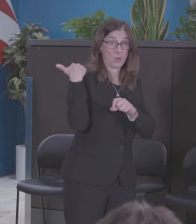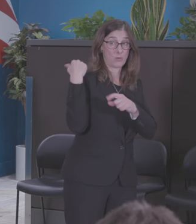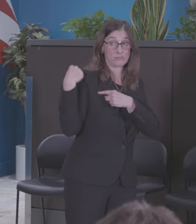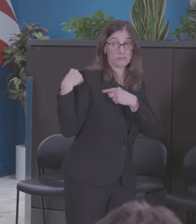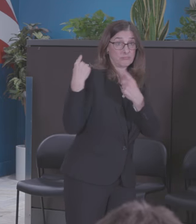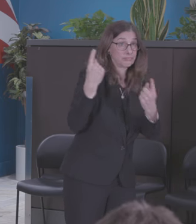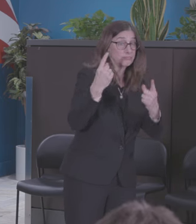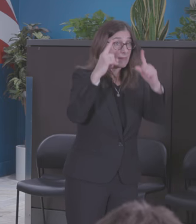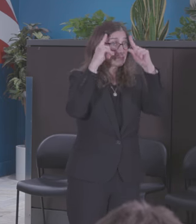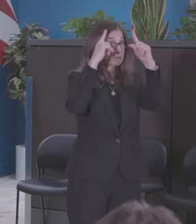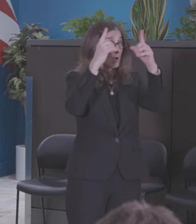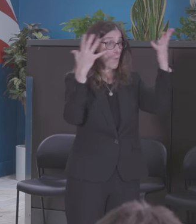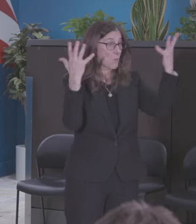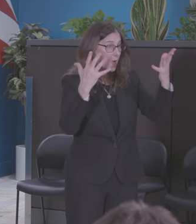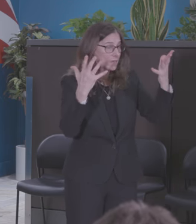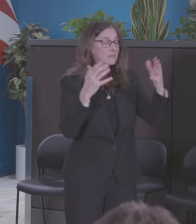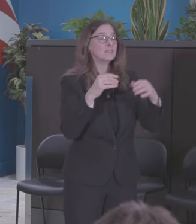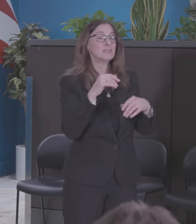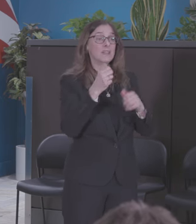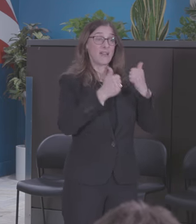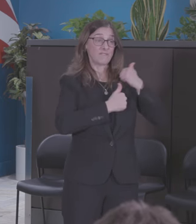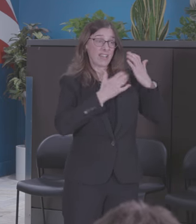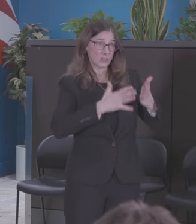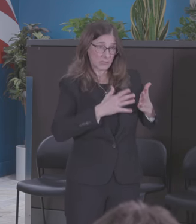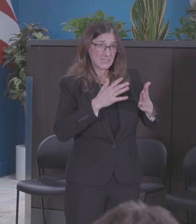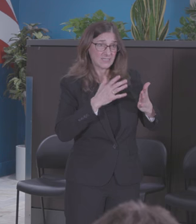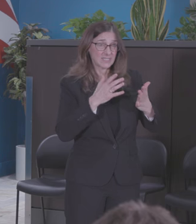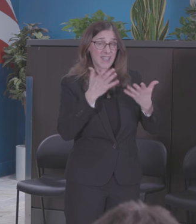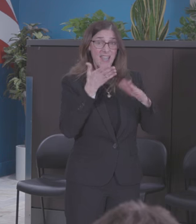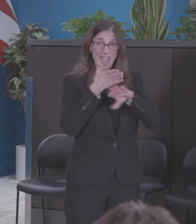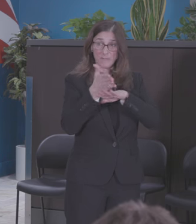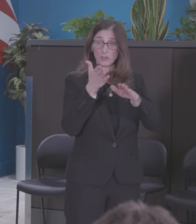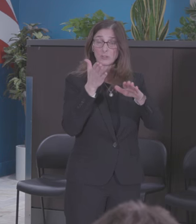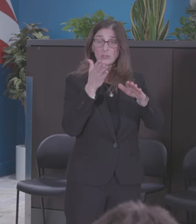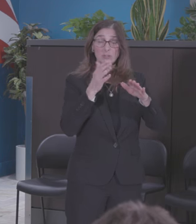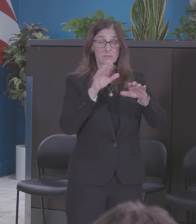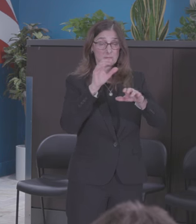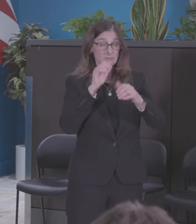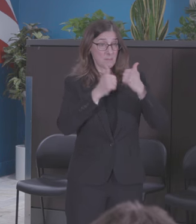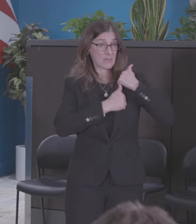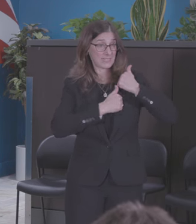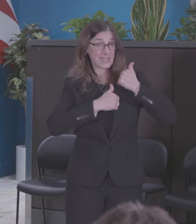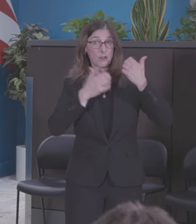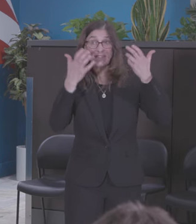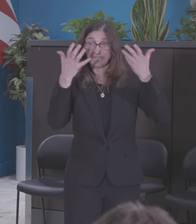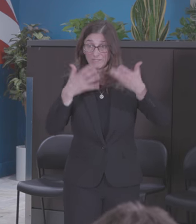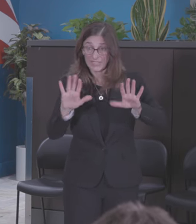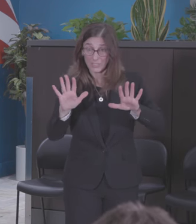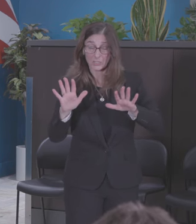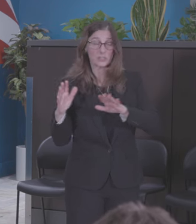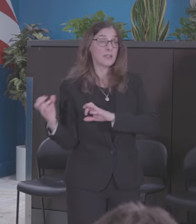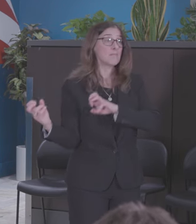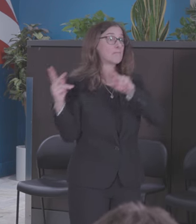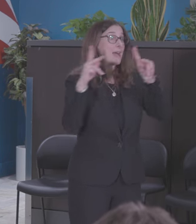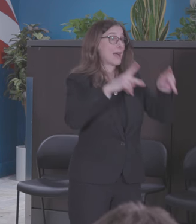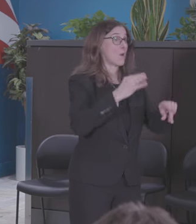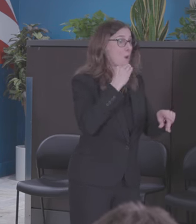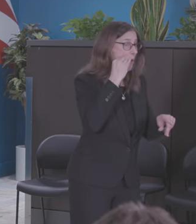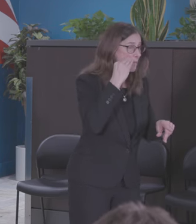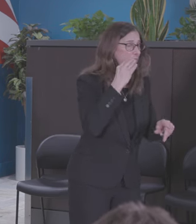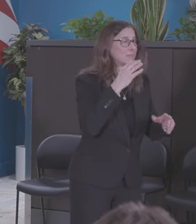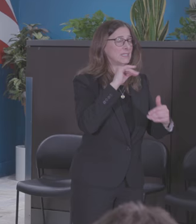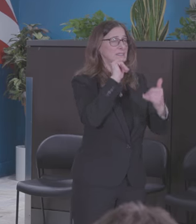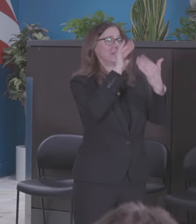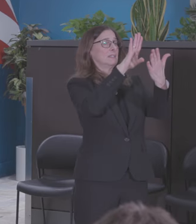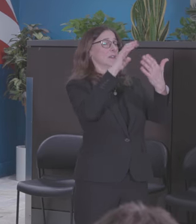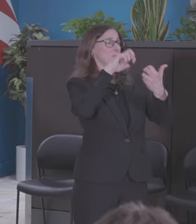veterans who experience challenges in their lives following their military service. Although sited here in Boston, the center serves